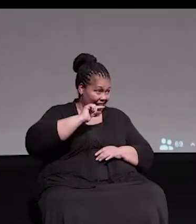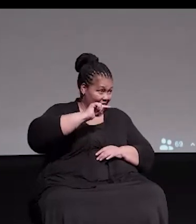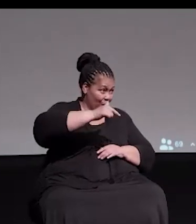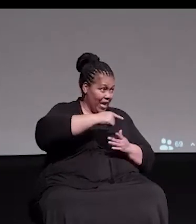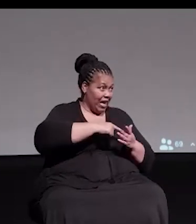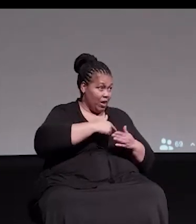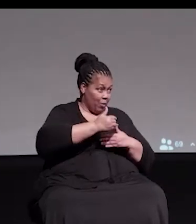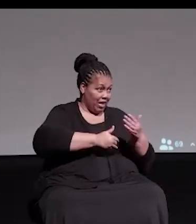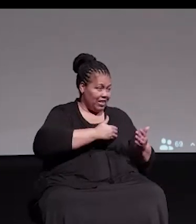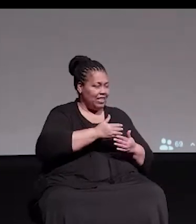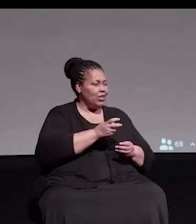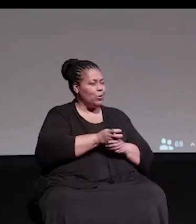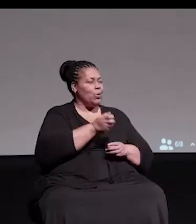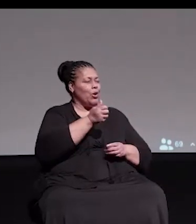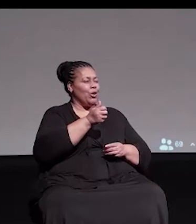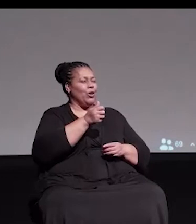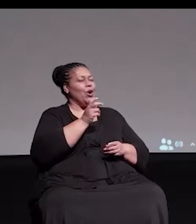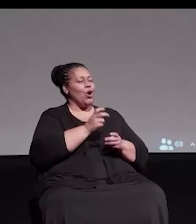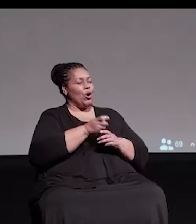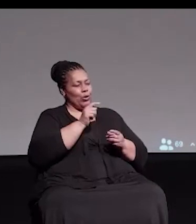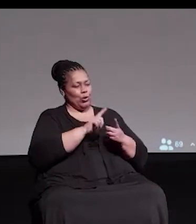process to kind of